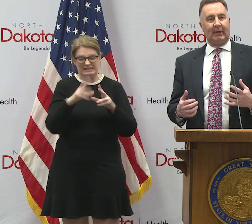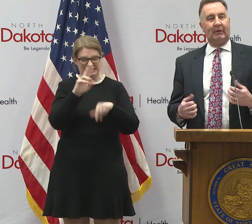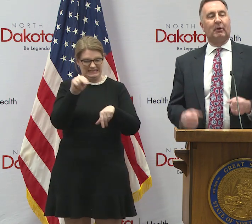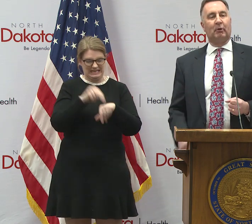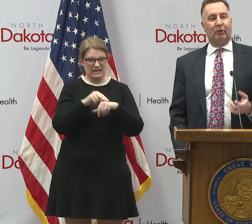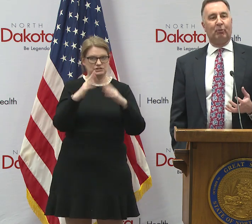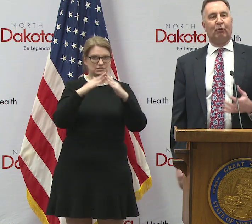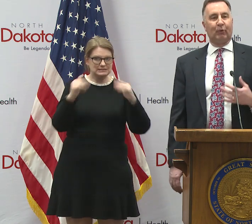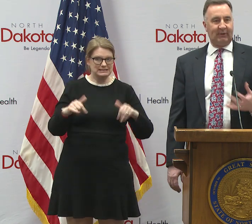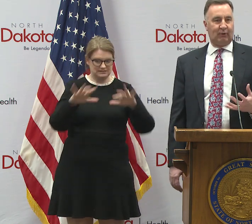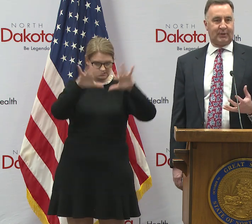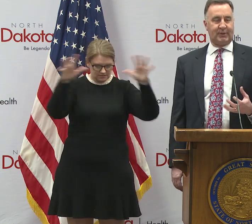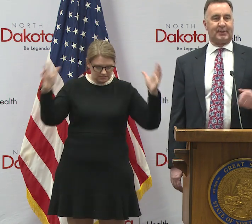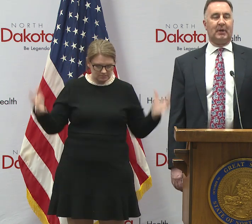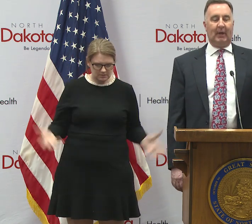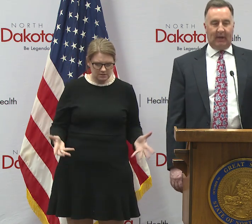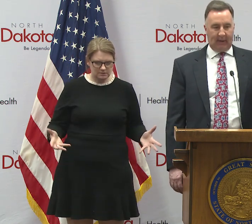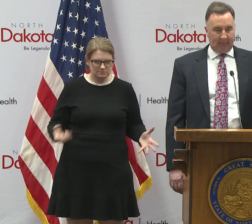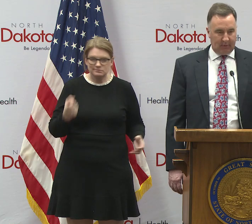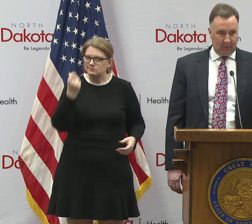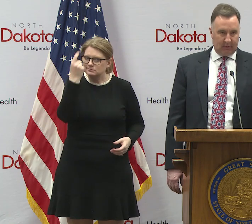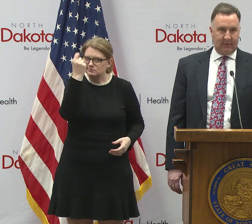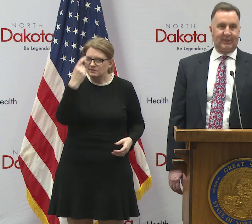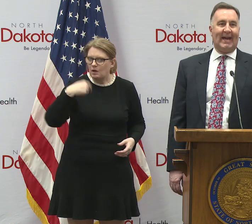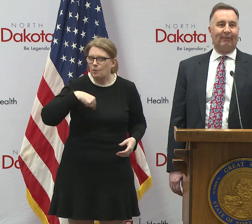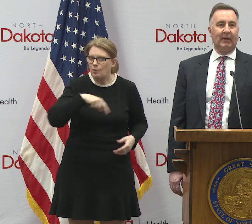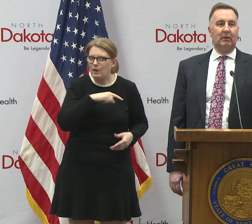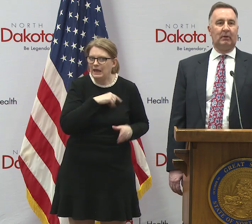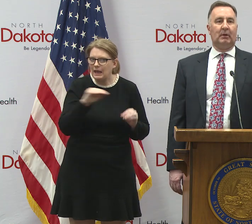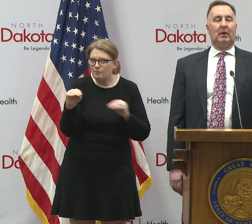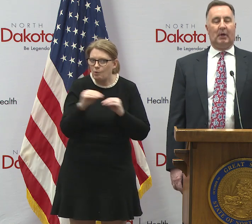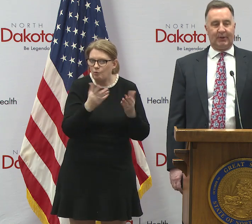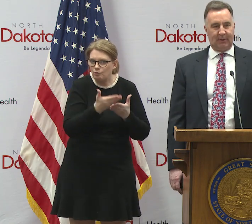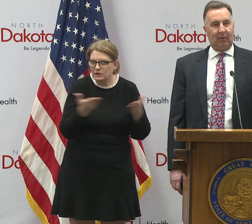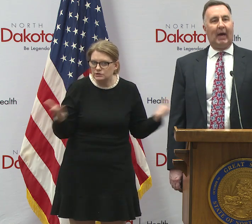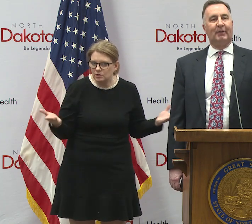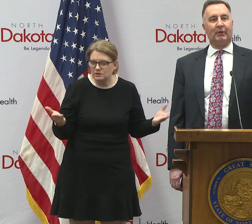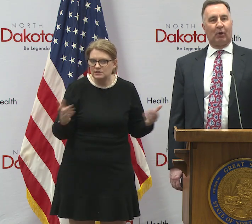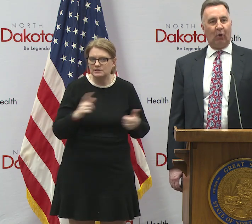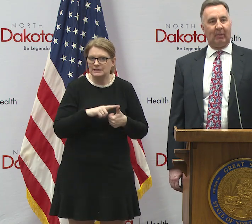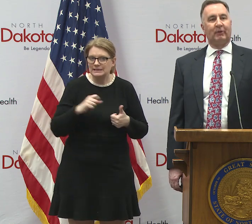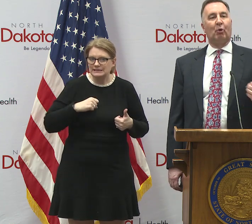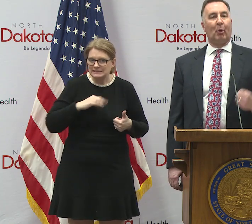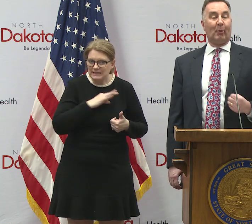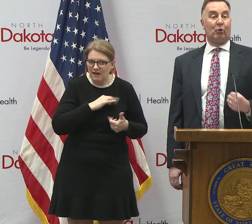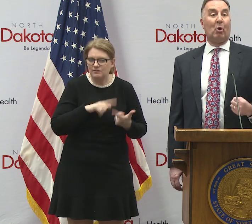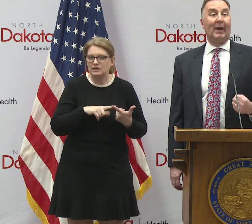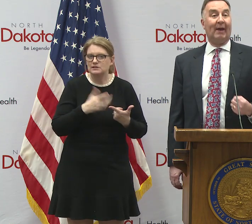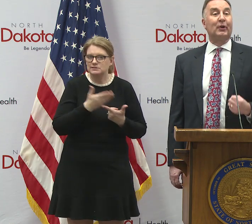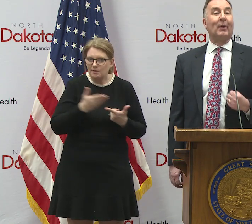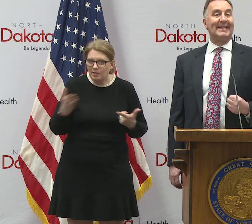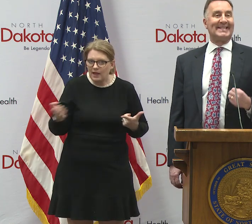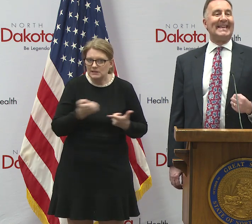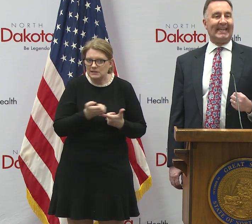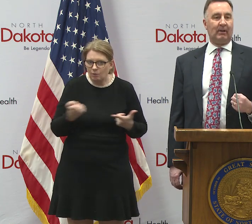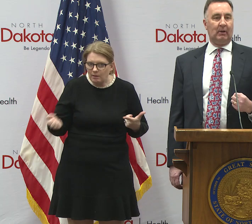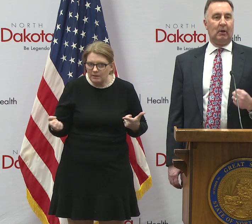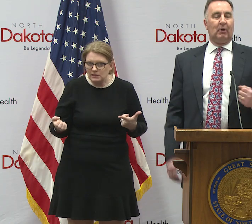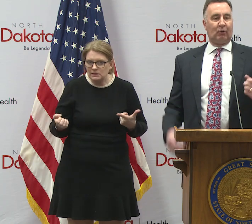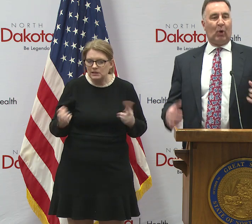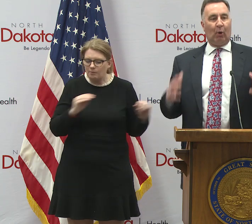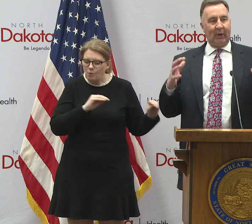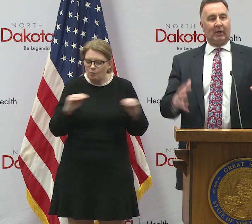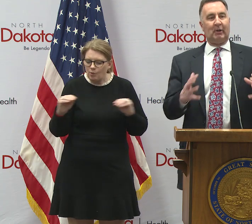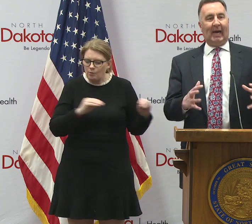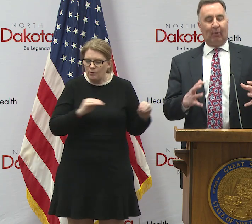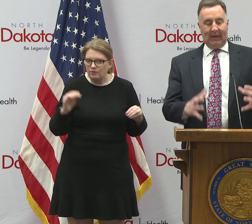the ability to move resources, staffing, supplies, and equipment to where we have the greatest need.